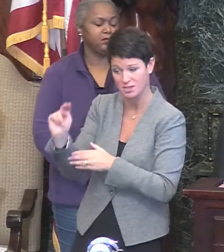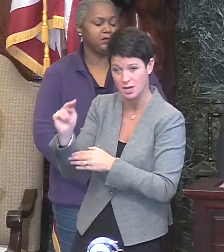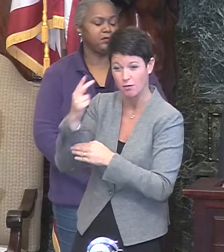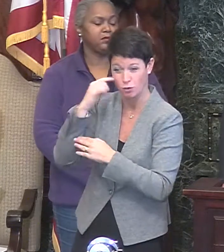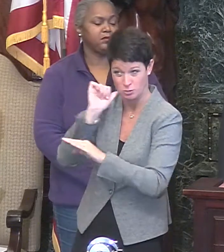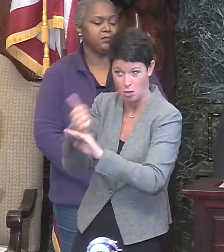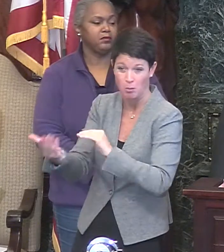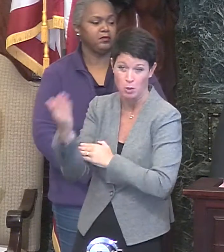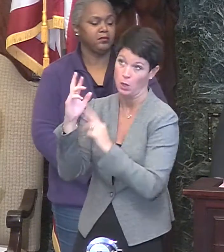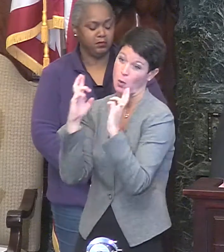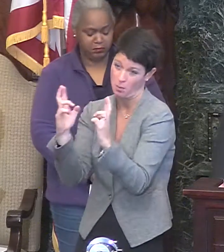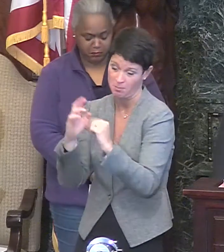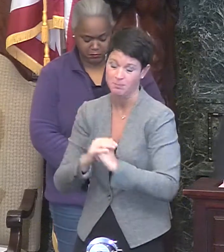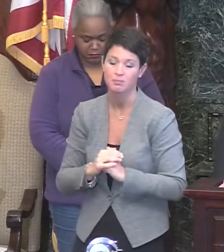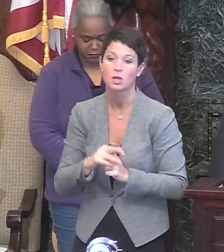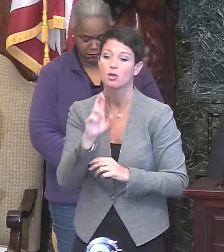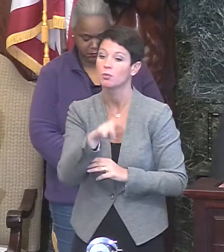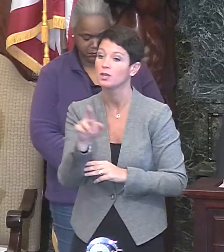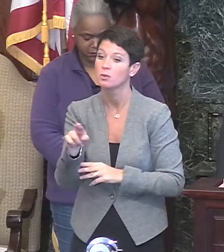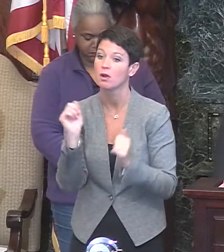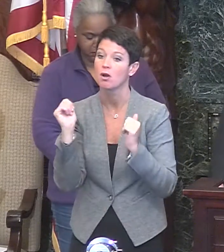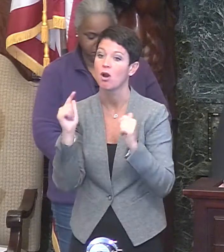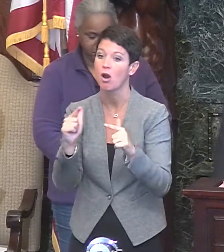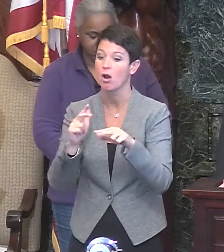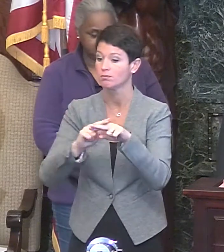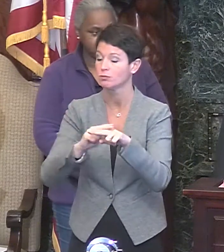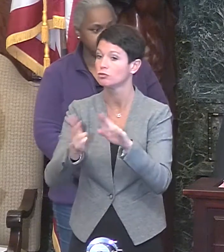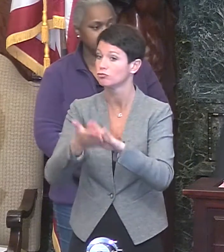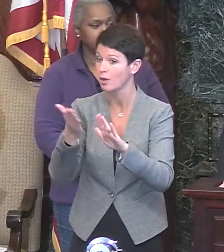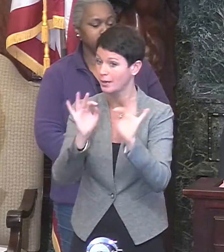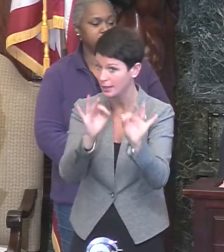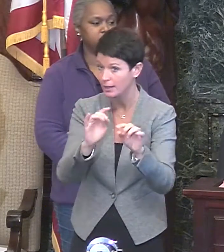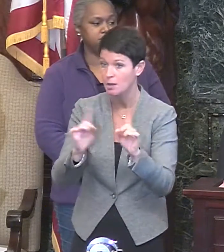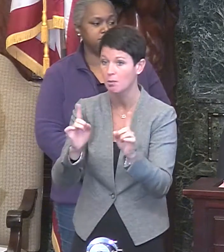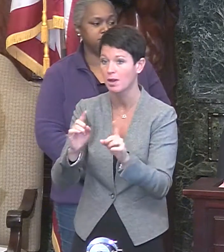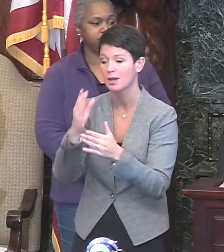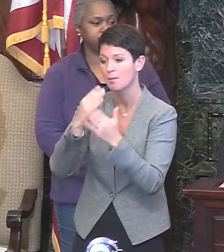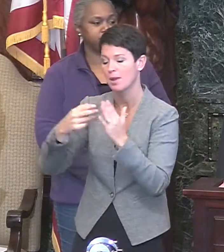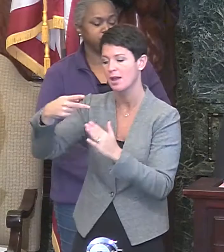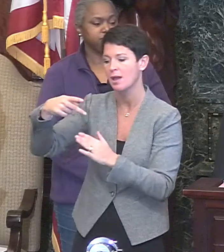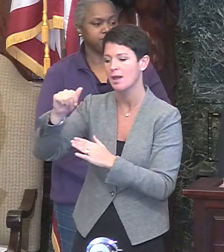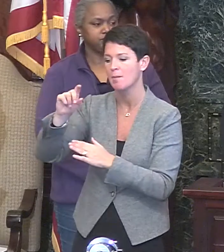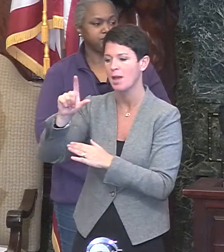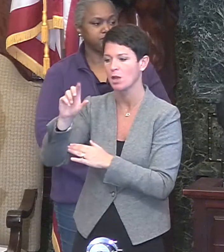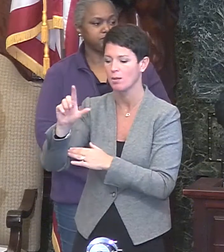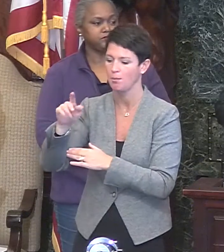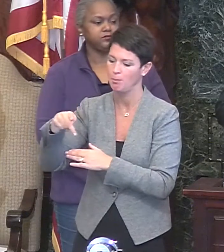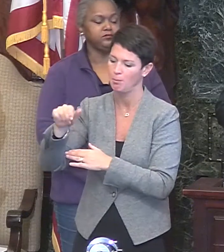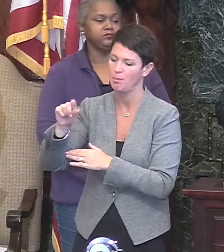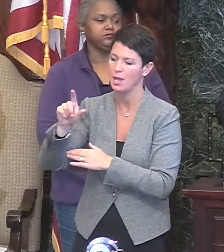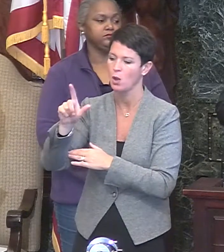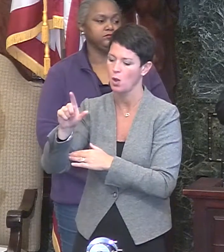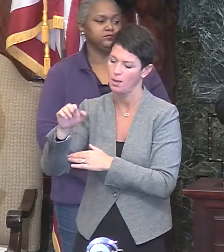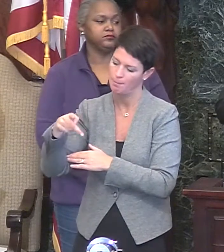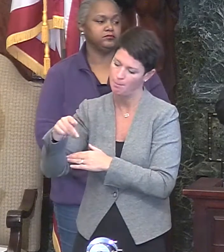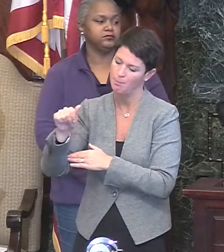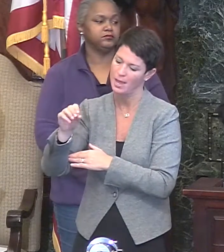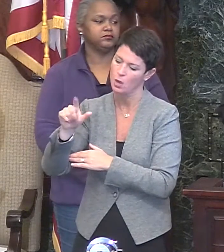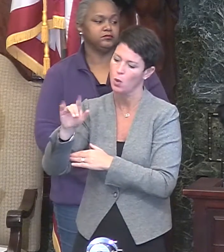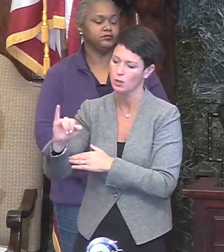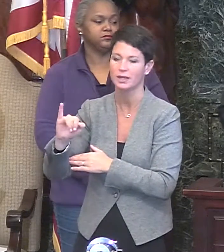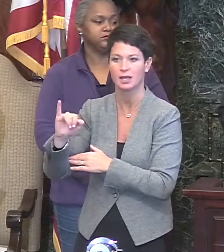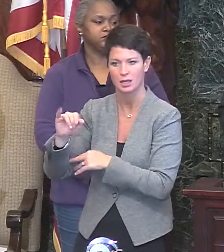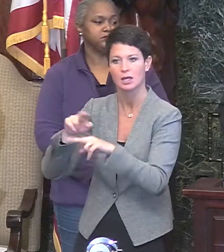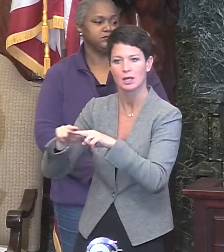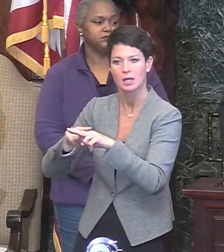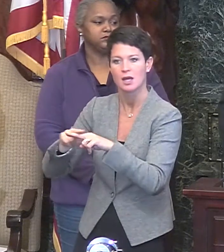morning. On the regional rail, all lines are operating, but a portion of the Paley line will not come back until later today. This is the